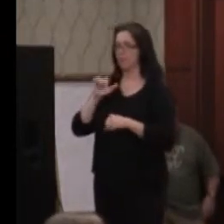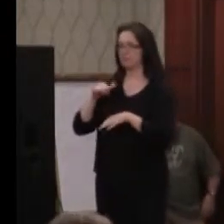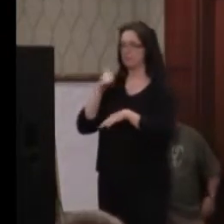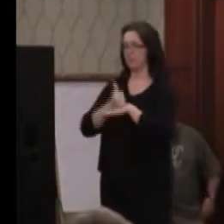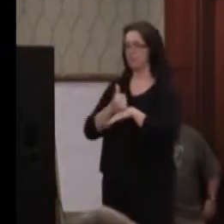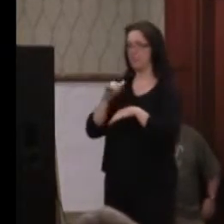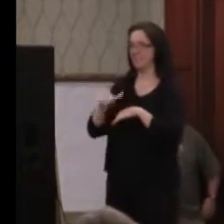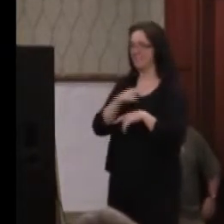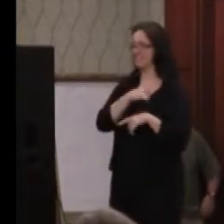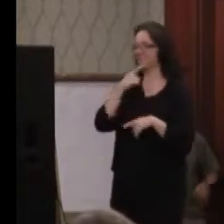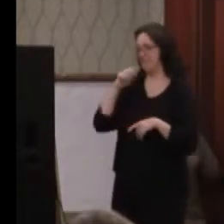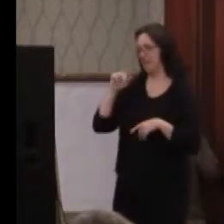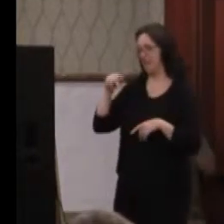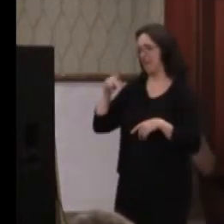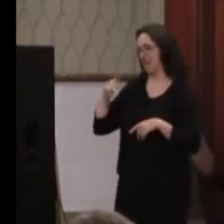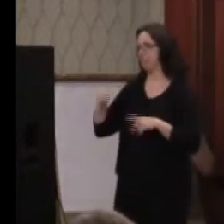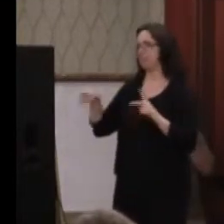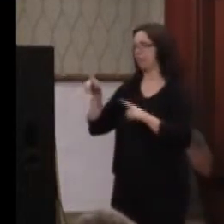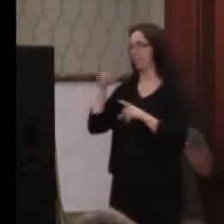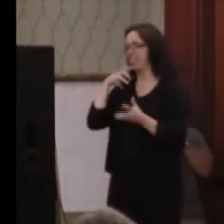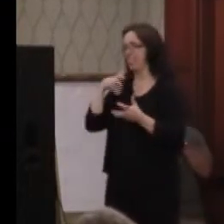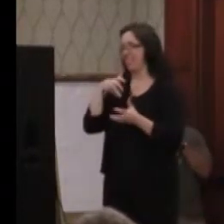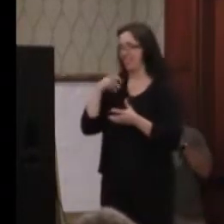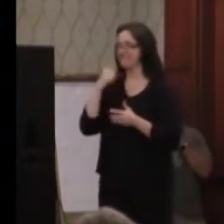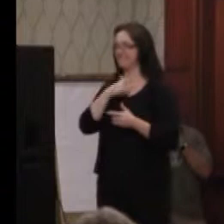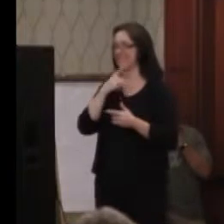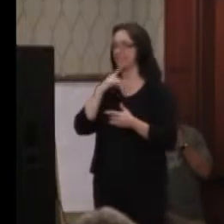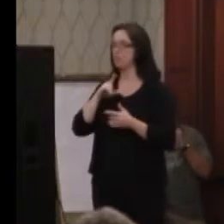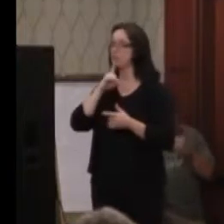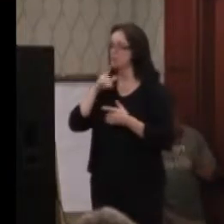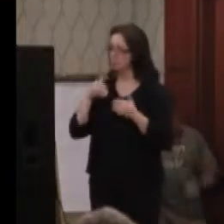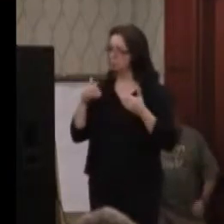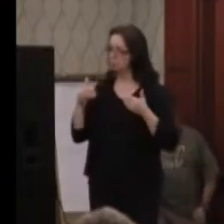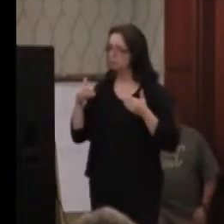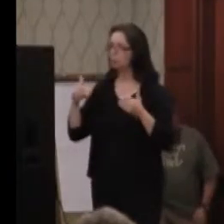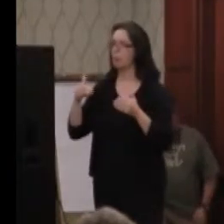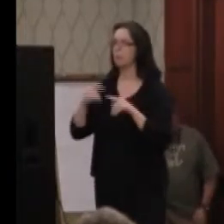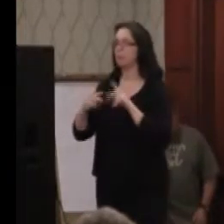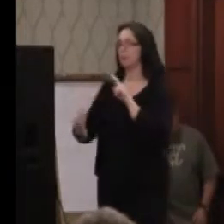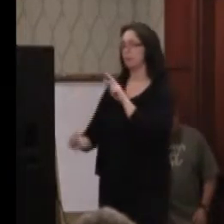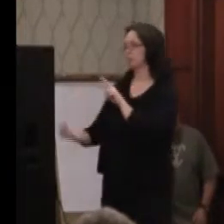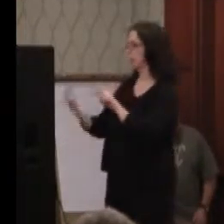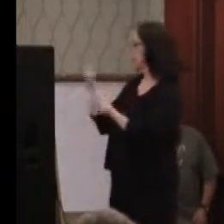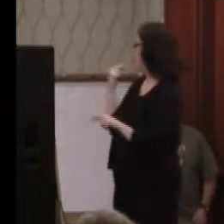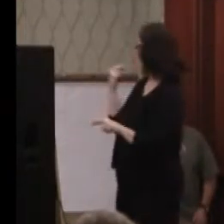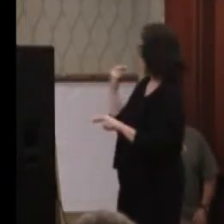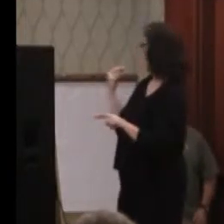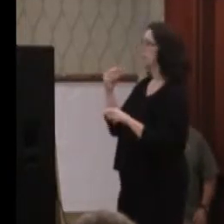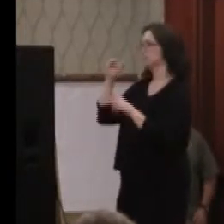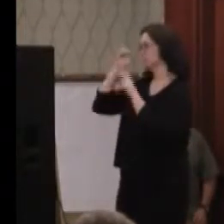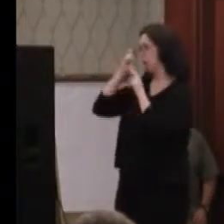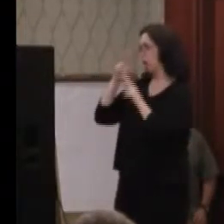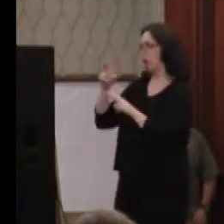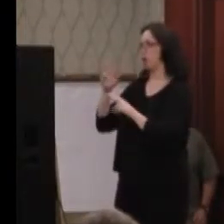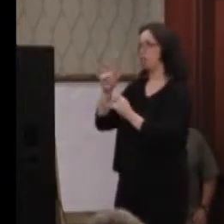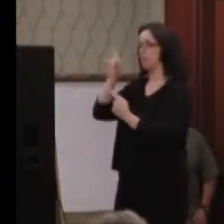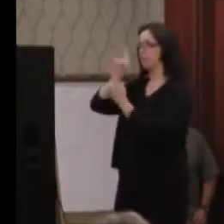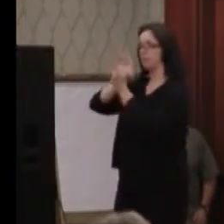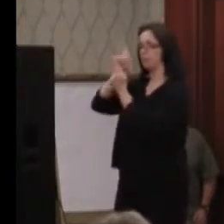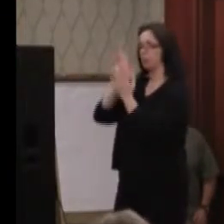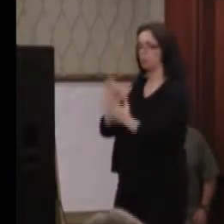weekend as a time to really move forward, but to be looking back, to be honoring our